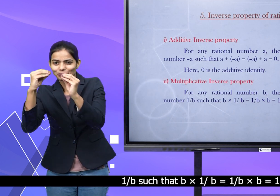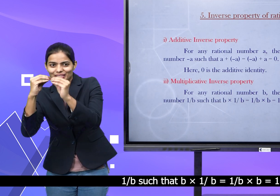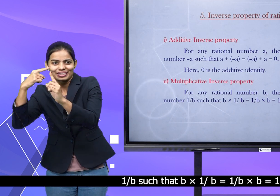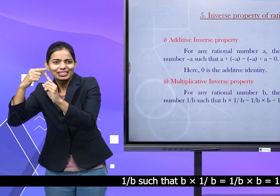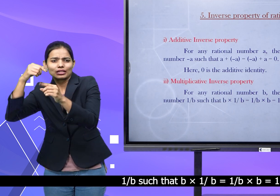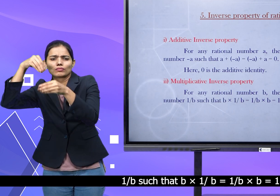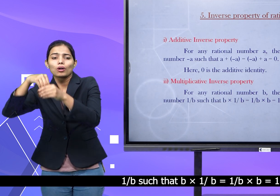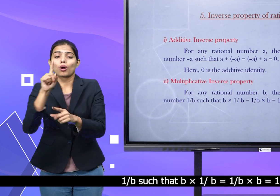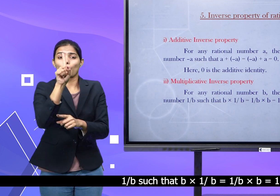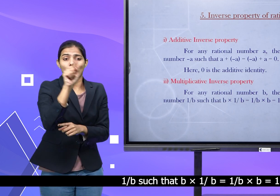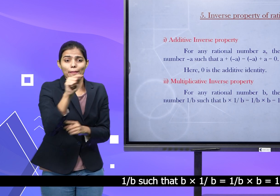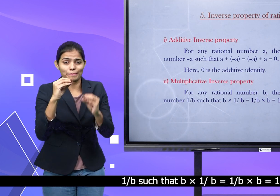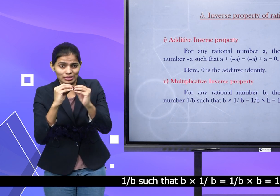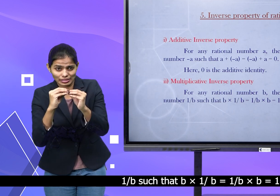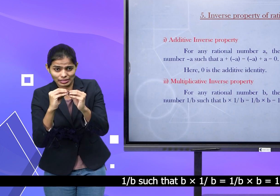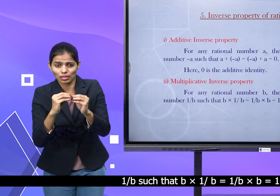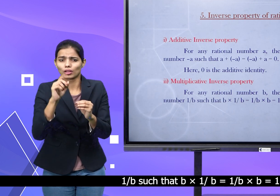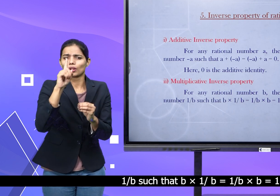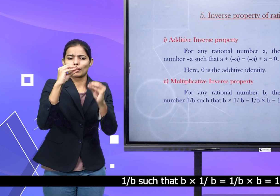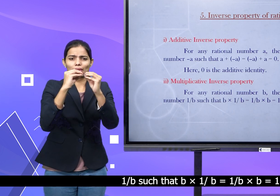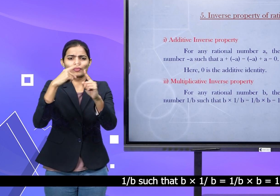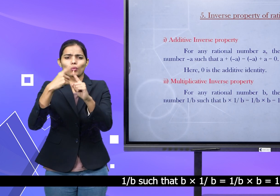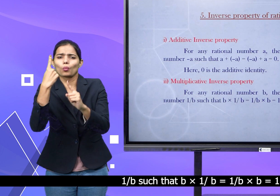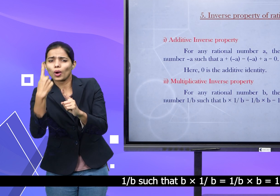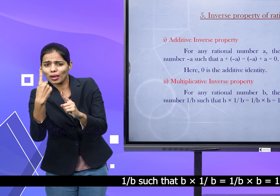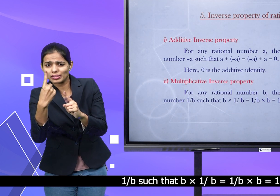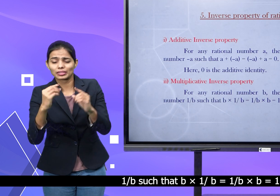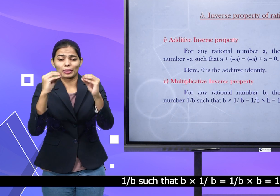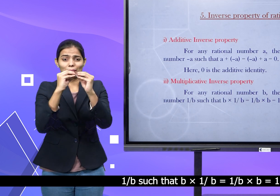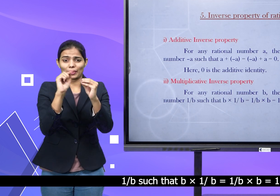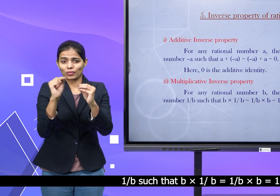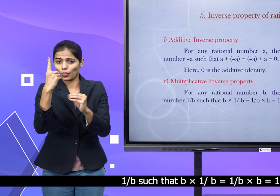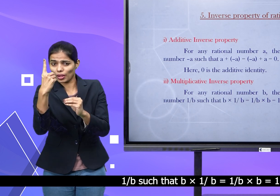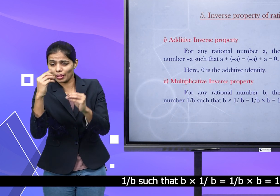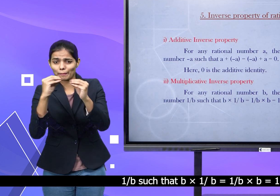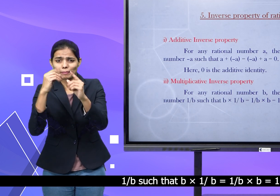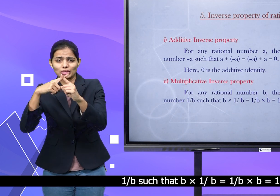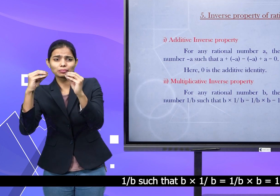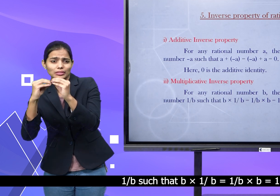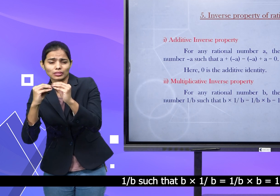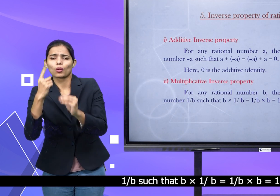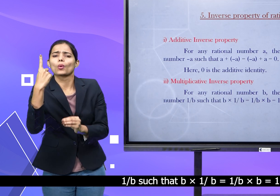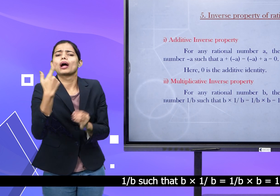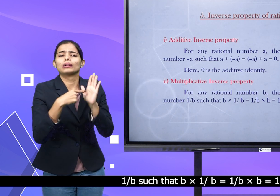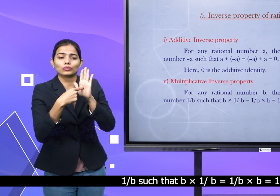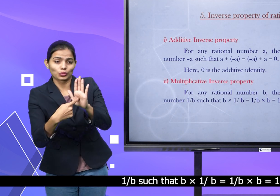1 by b such that b into 1 by b is equal to 1 by b into b is equal to